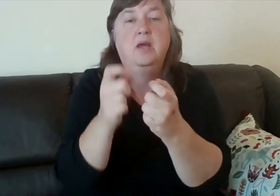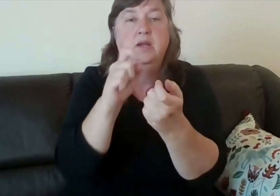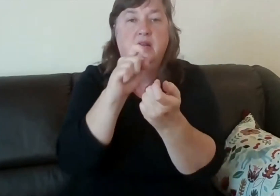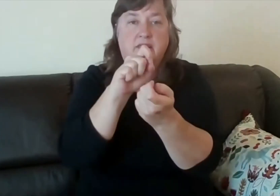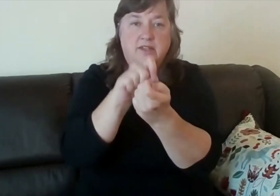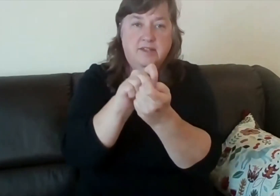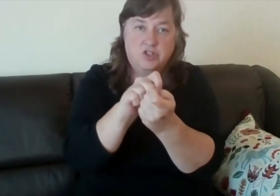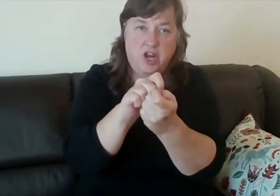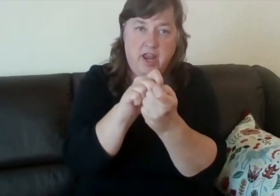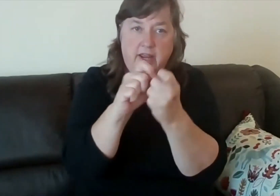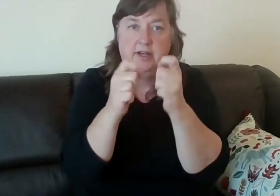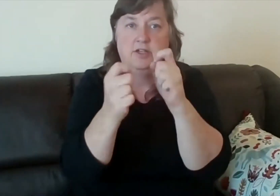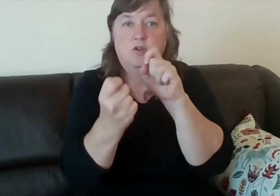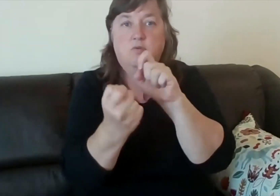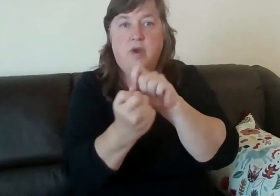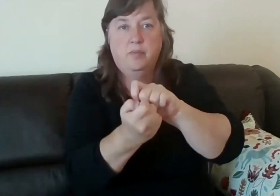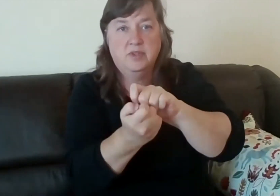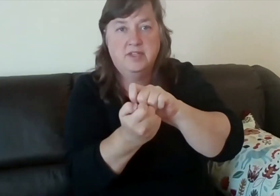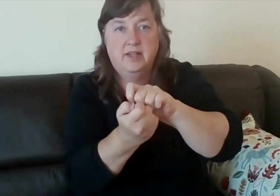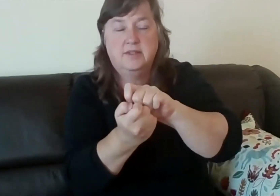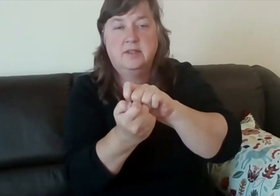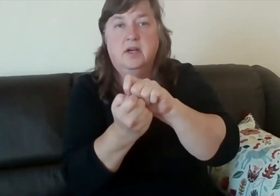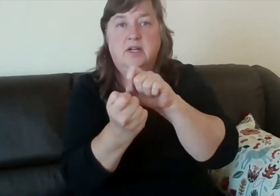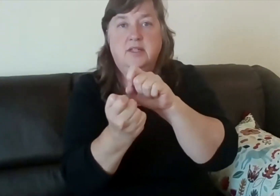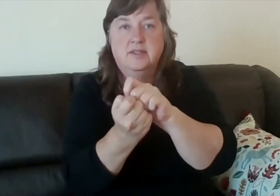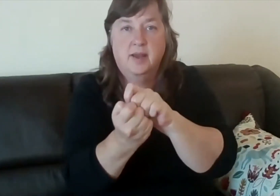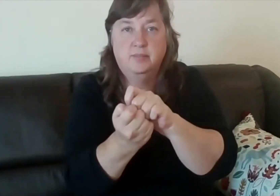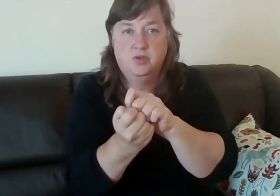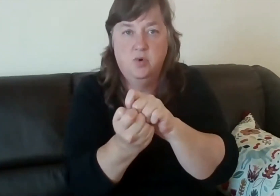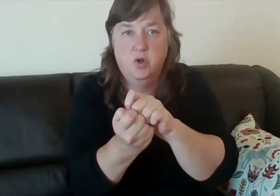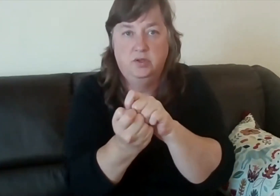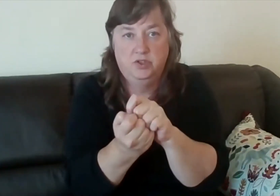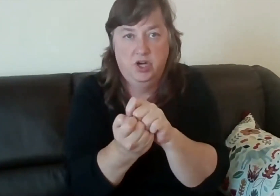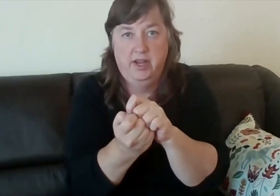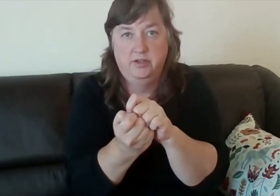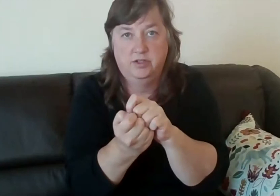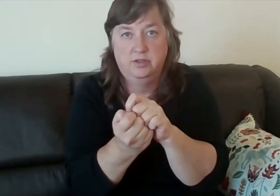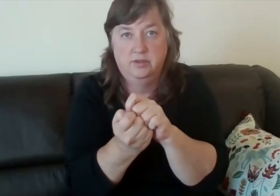Now this change represents a conceptual change.